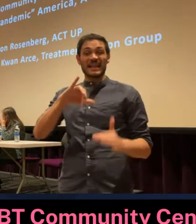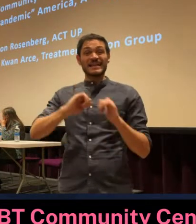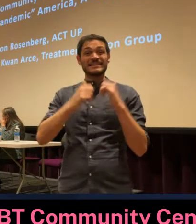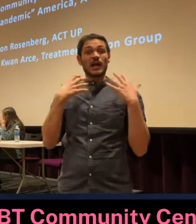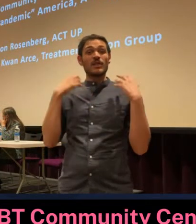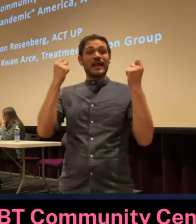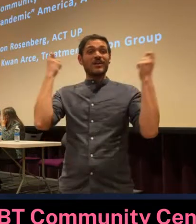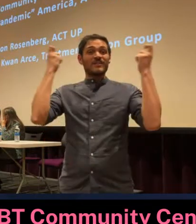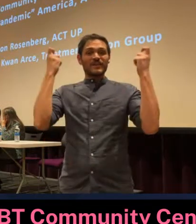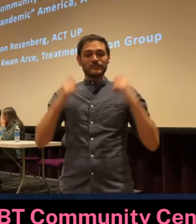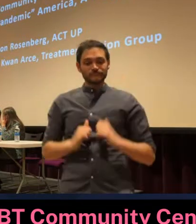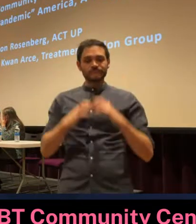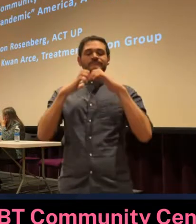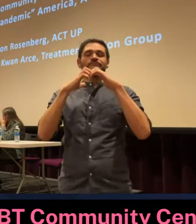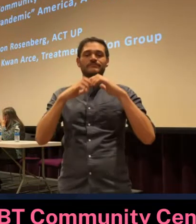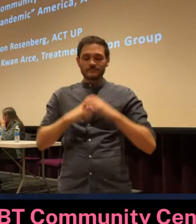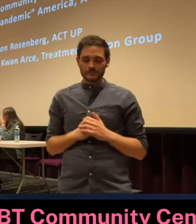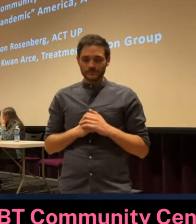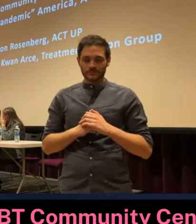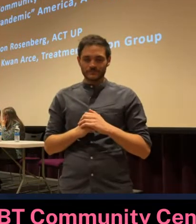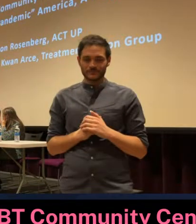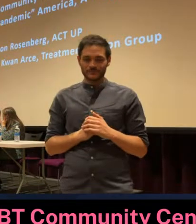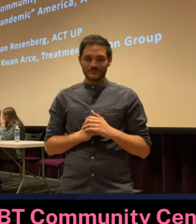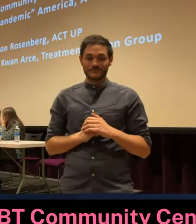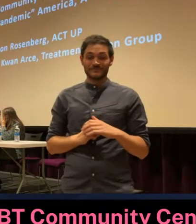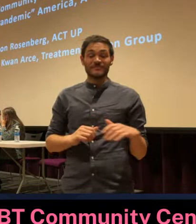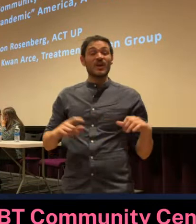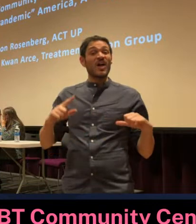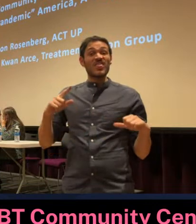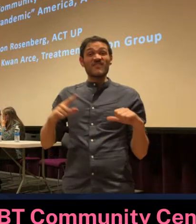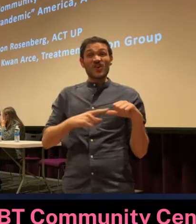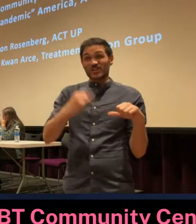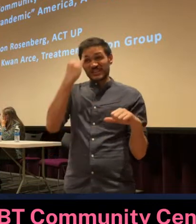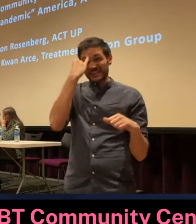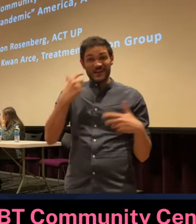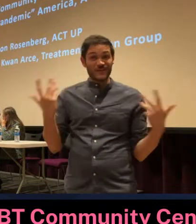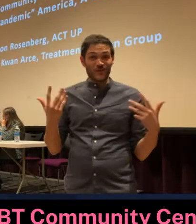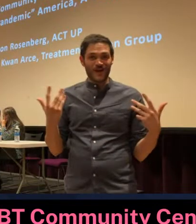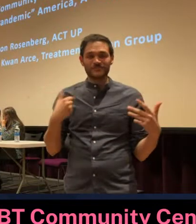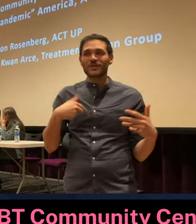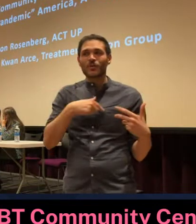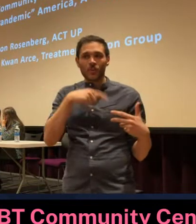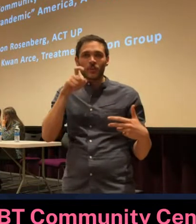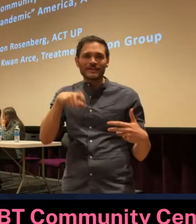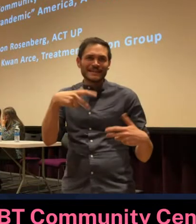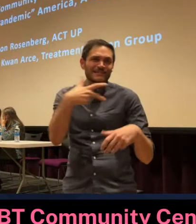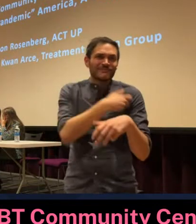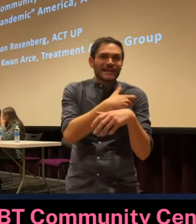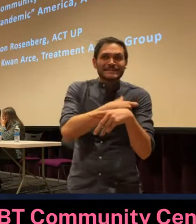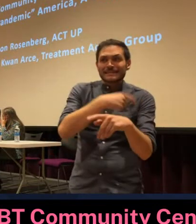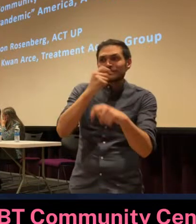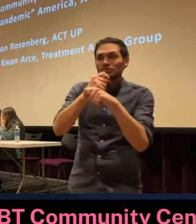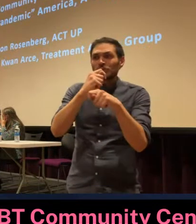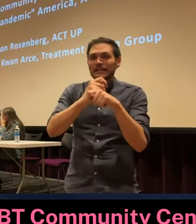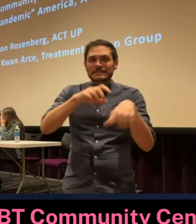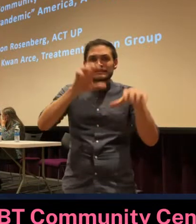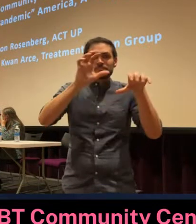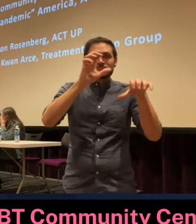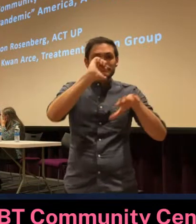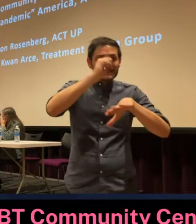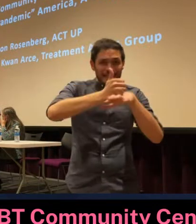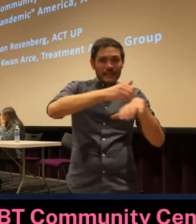And the first idea was like, we need vaccine trucks. That was like our main thing. And if we didn't have vaccines, then we